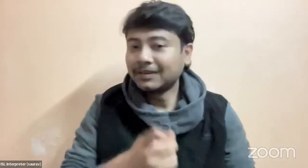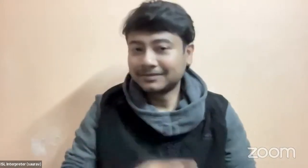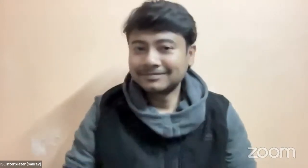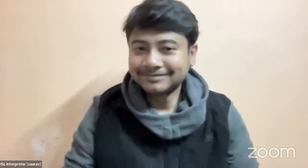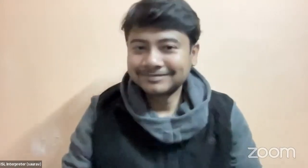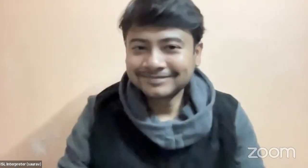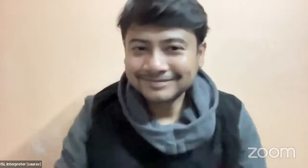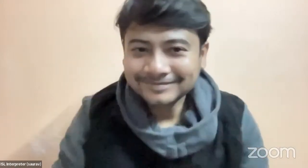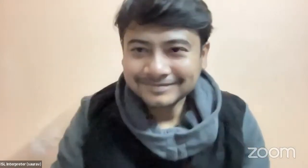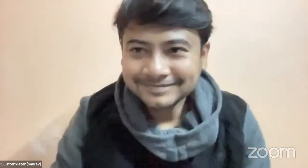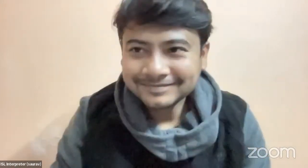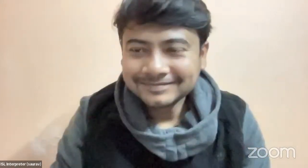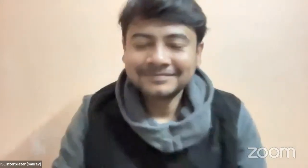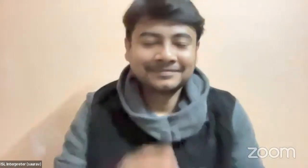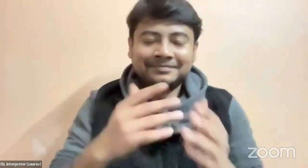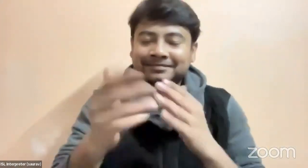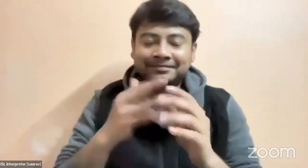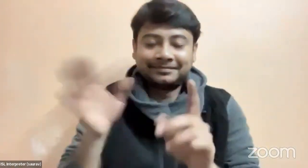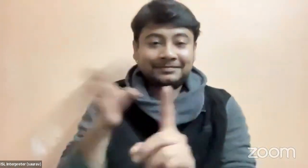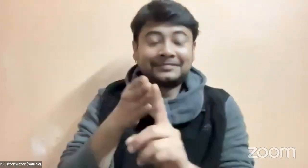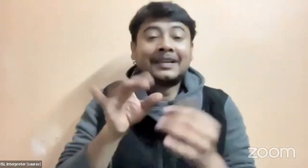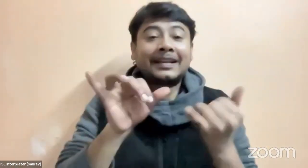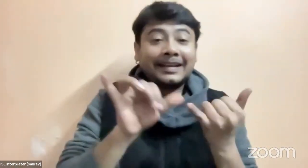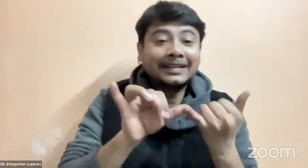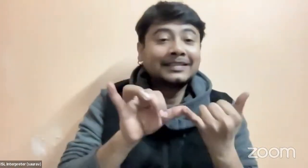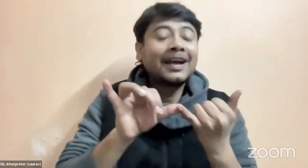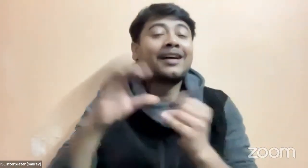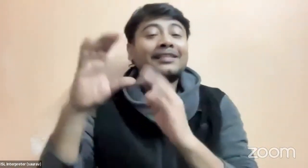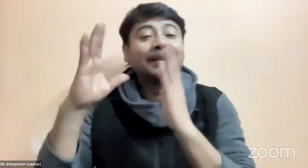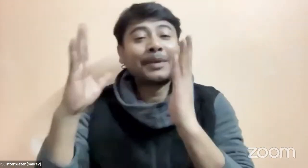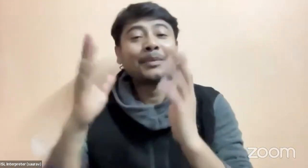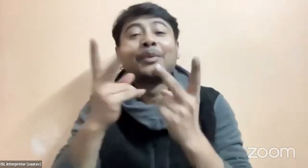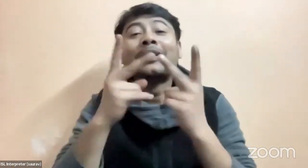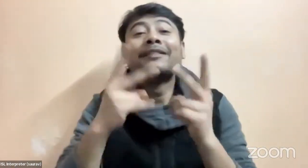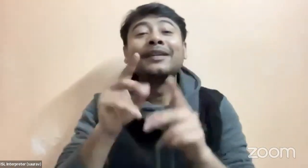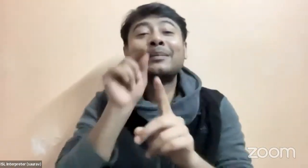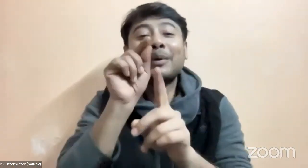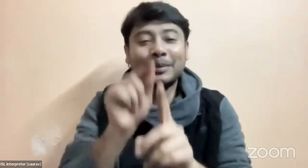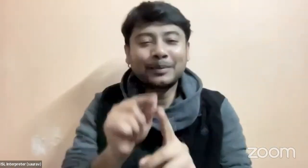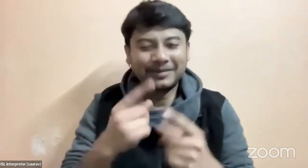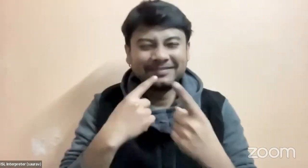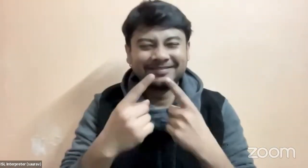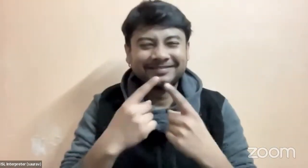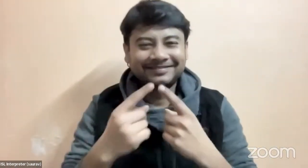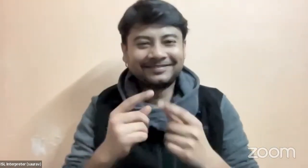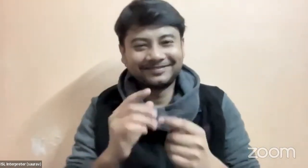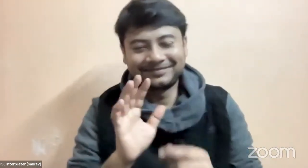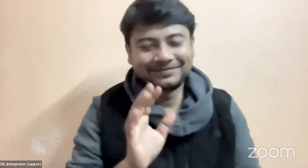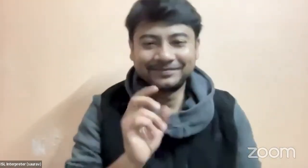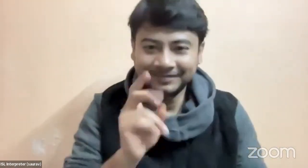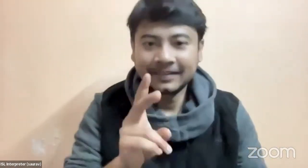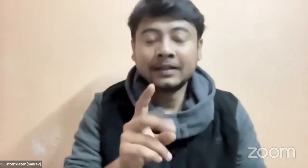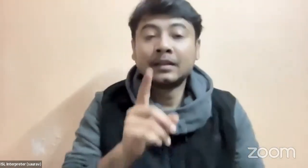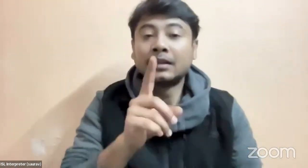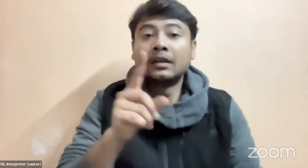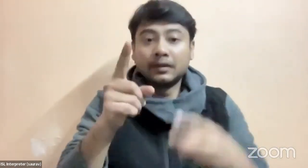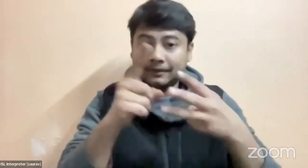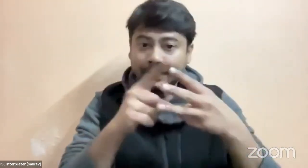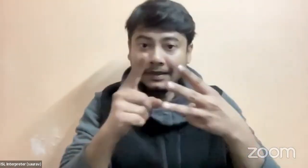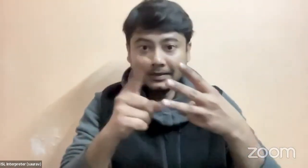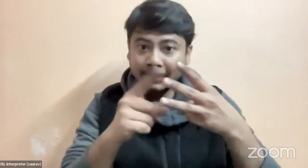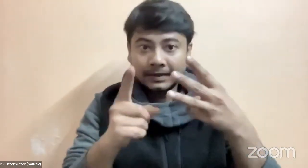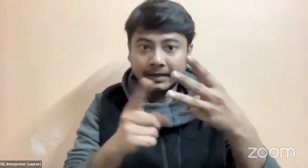Okay, so we are discussing about the differences. Yeah. Now, this is the major difference. Most important difference is this